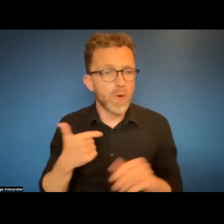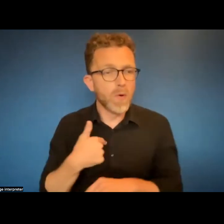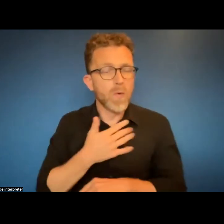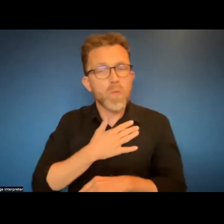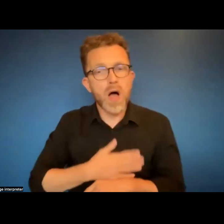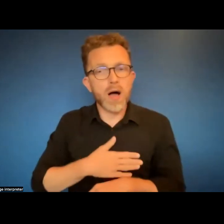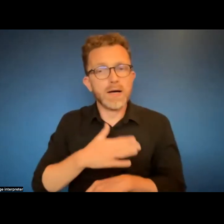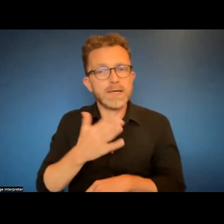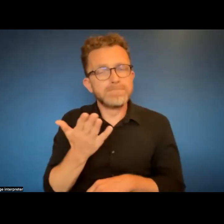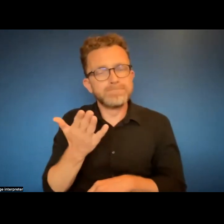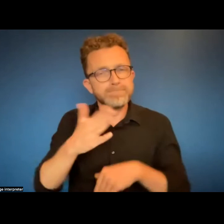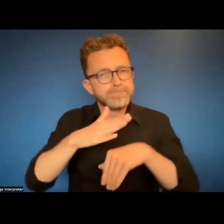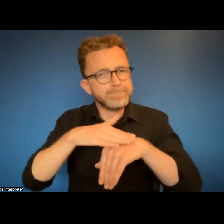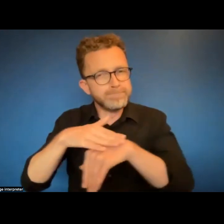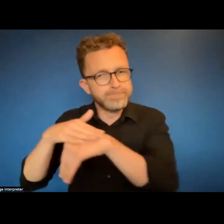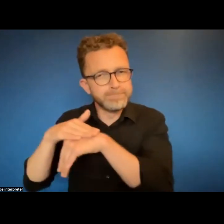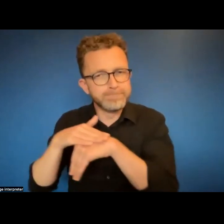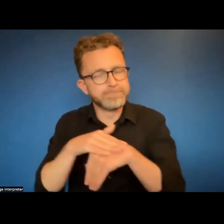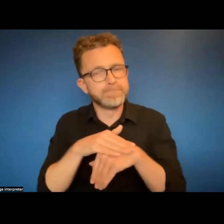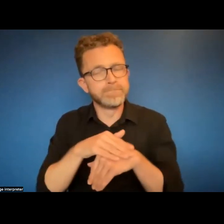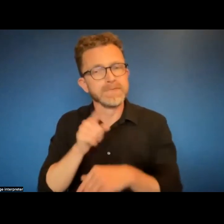that I hope